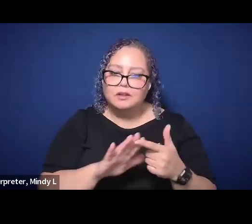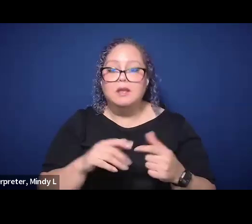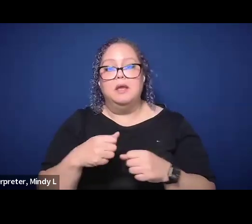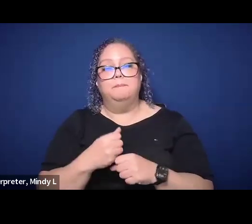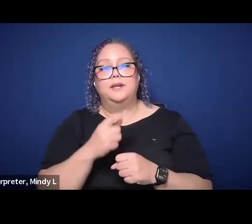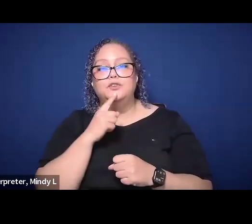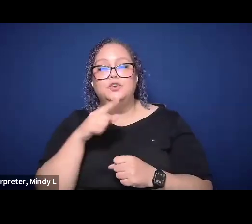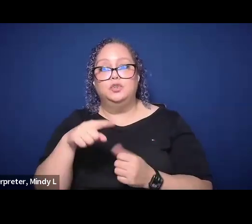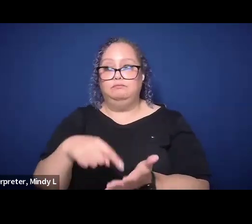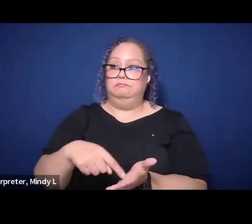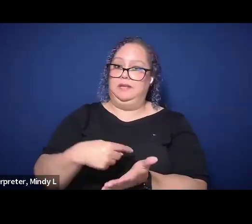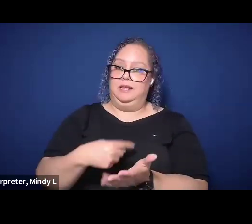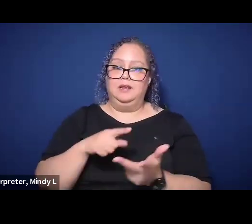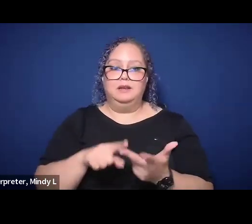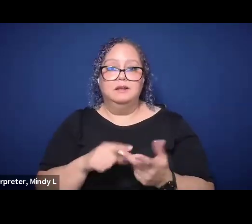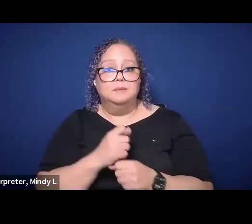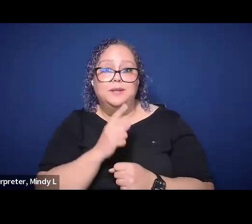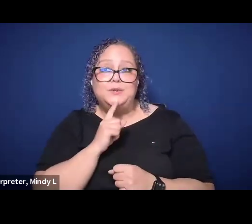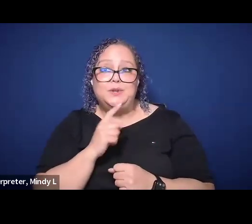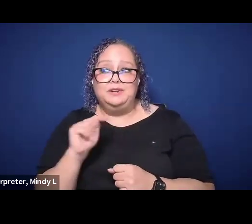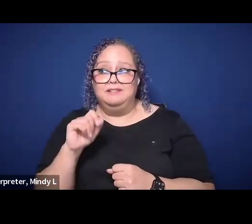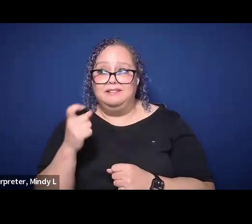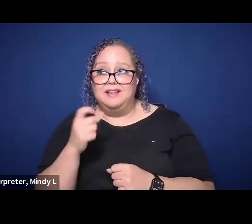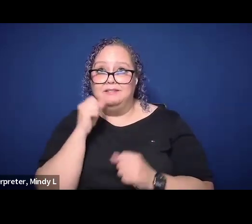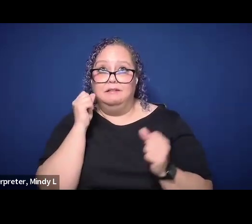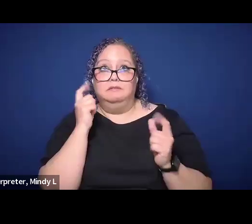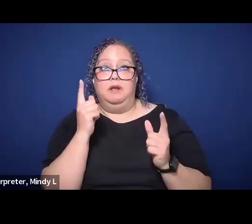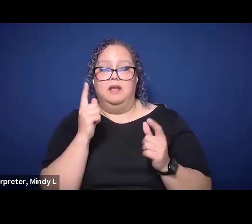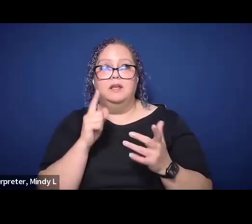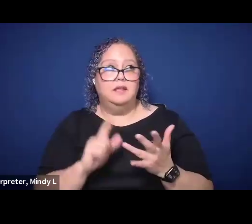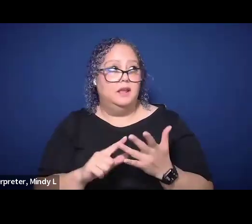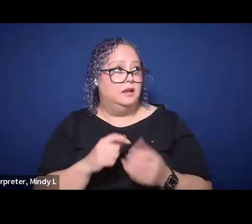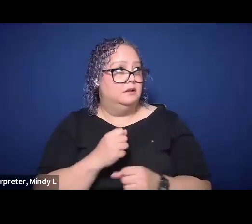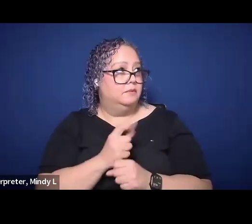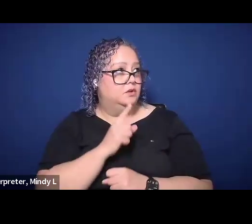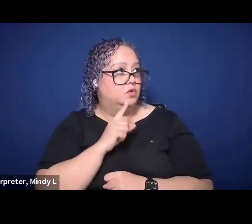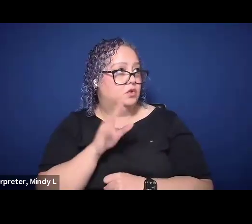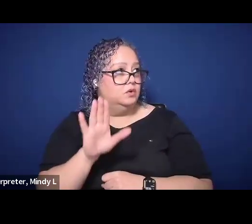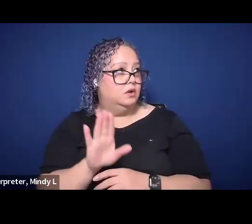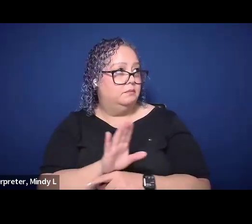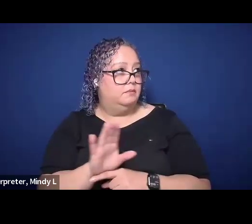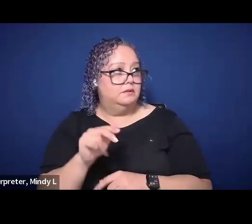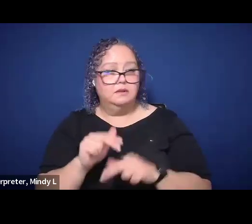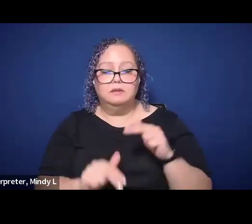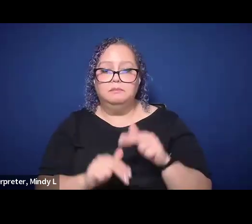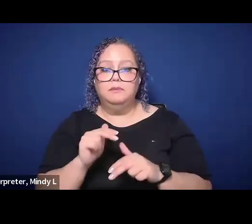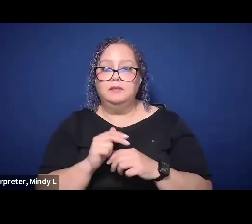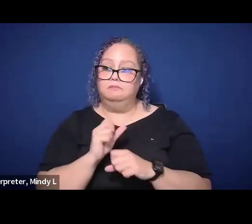taxes aren't a surprise. And it makes sure your business builds a savings account. Let's take a look at that, what that could look